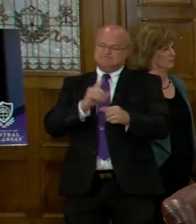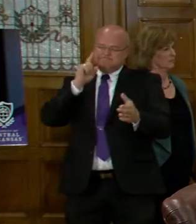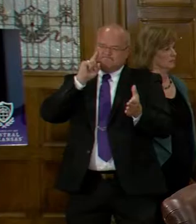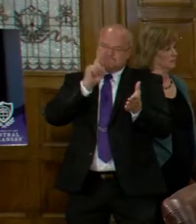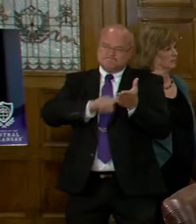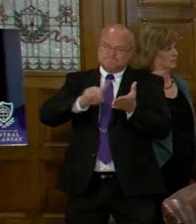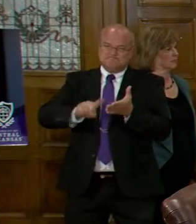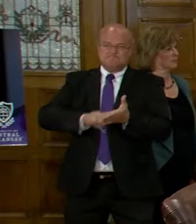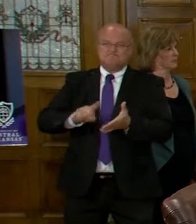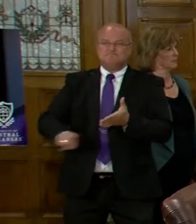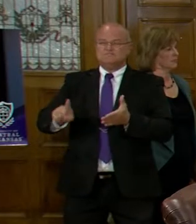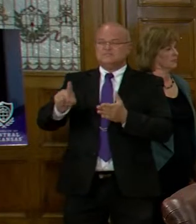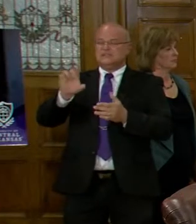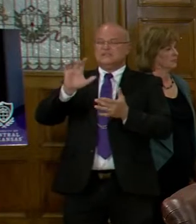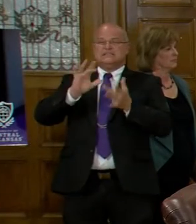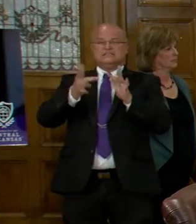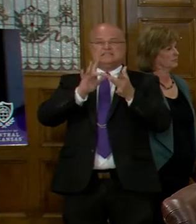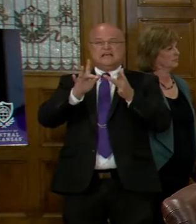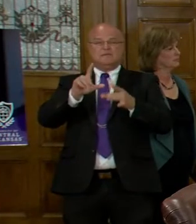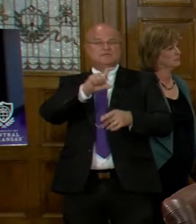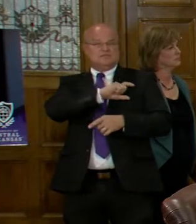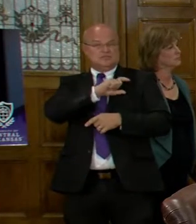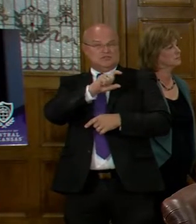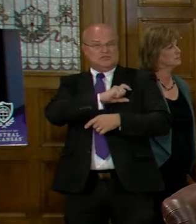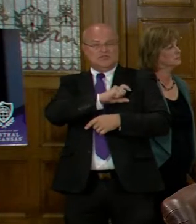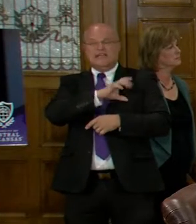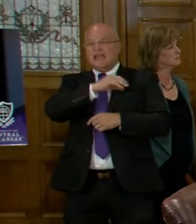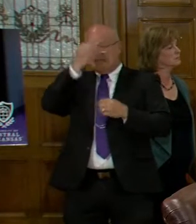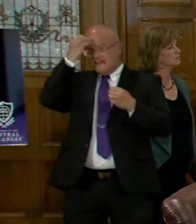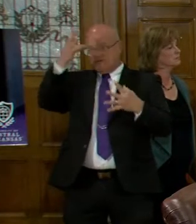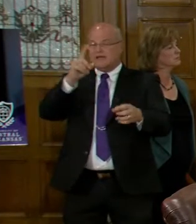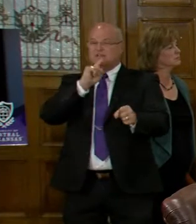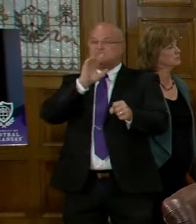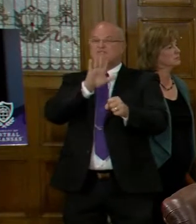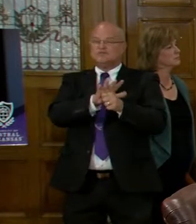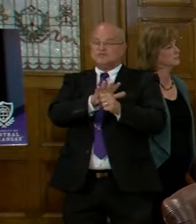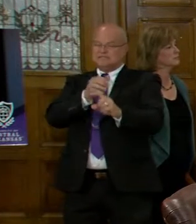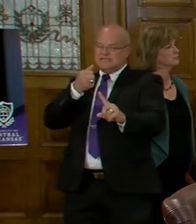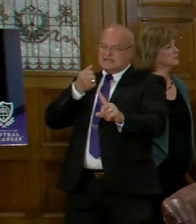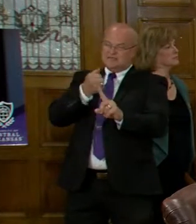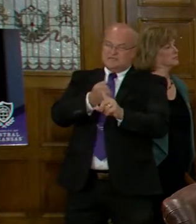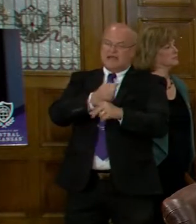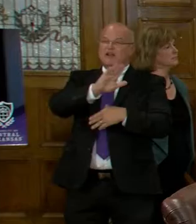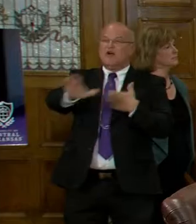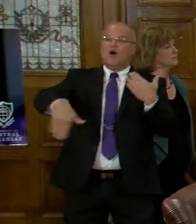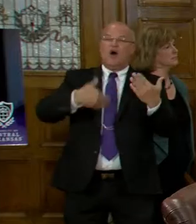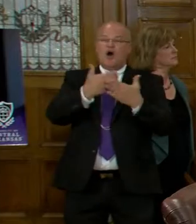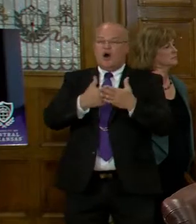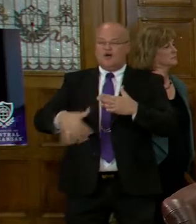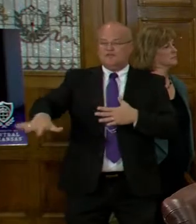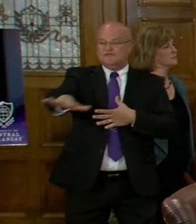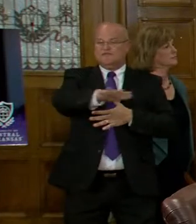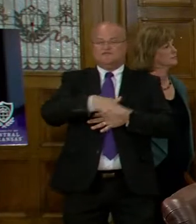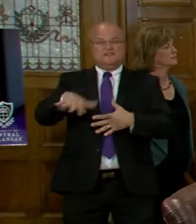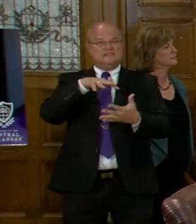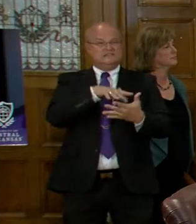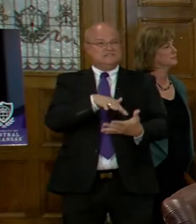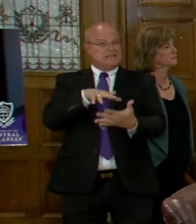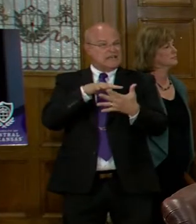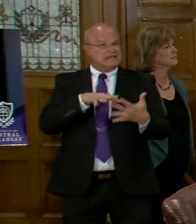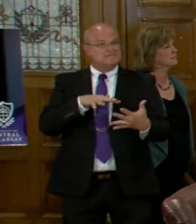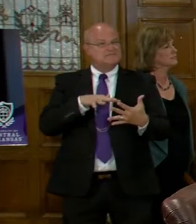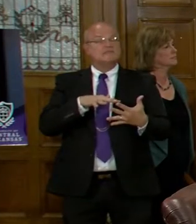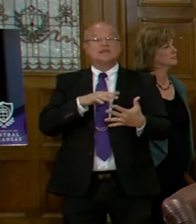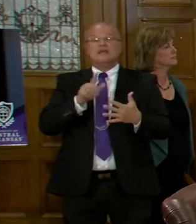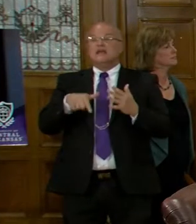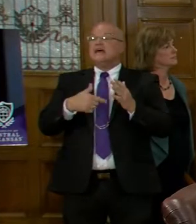how cybersecurity and information assurance impact all fields of study. This is something that